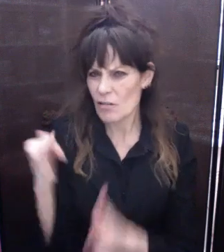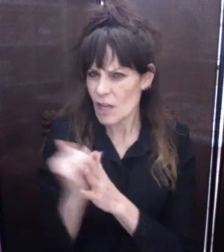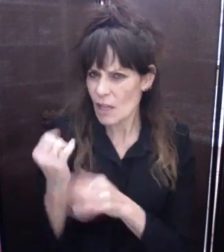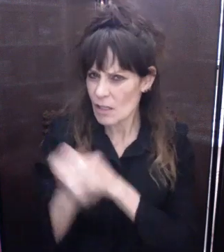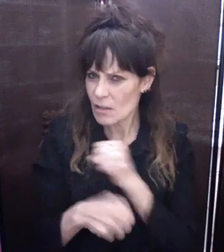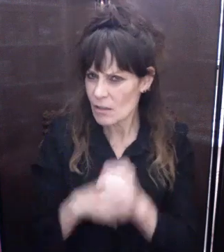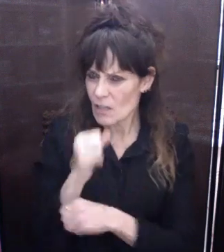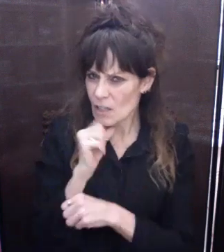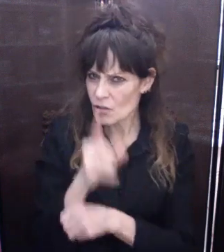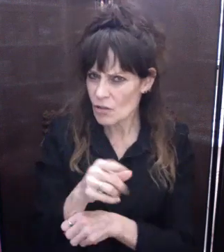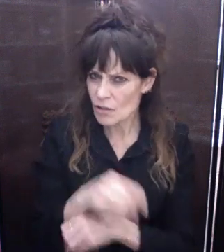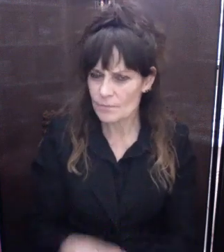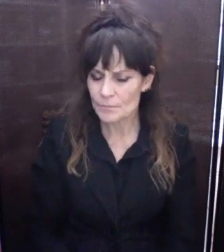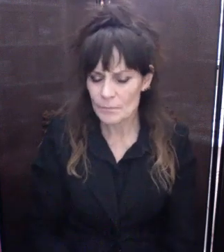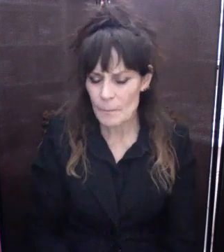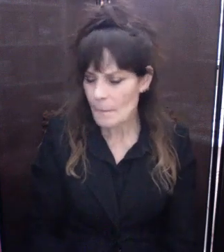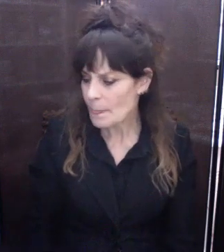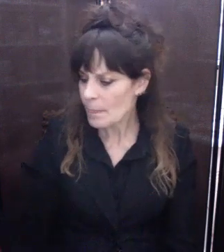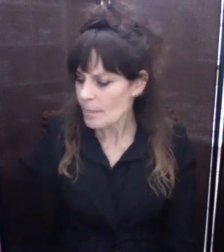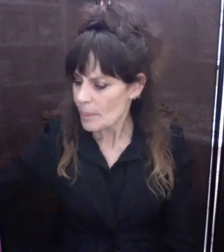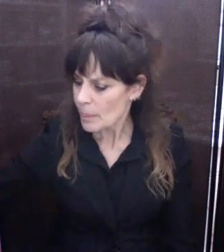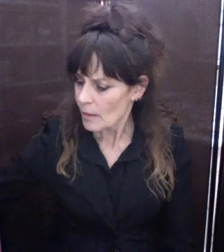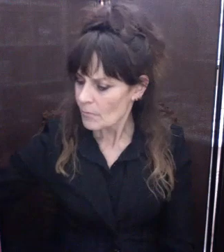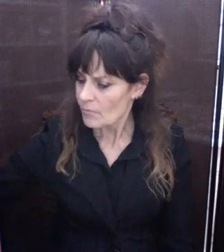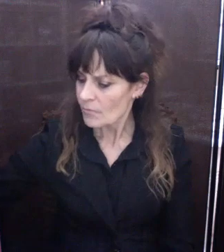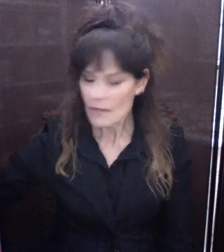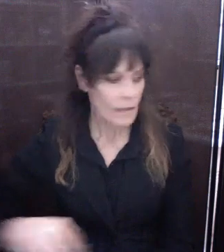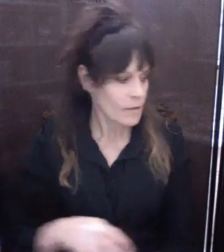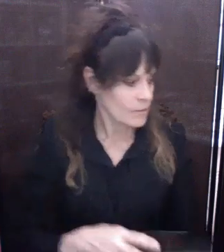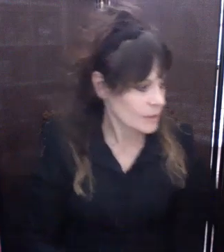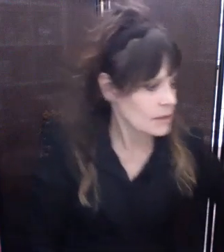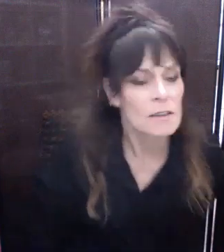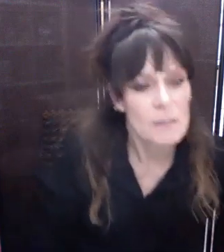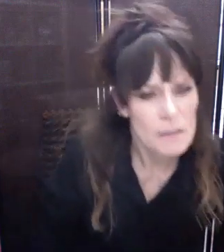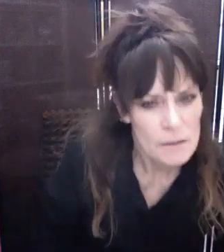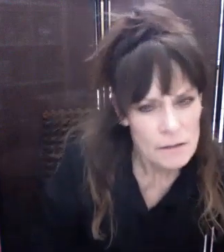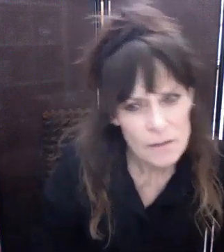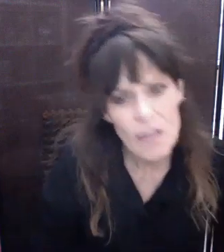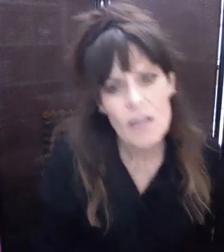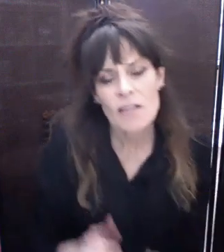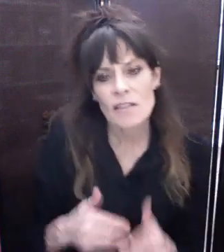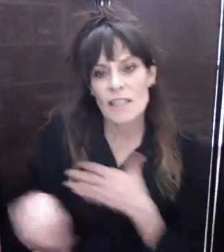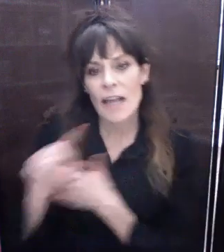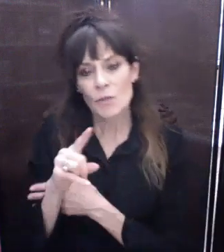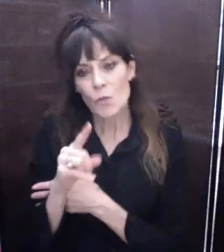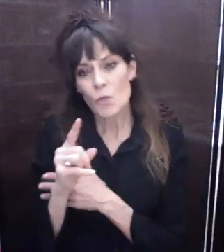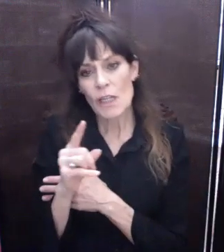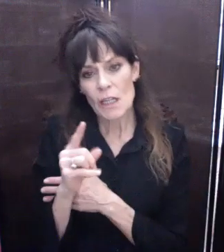recall him up there at the podium. Richie H. The following weeks, for a couple of weeks, I